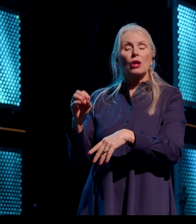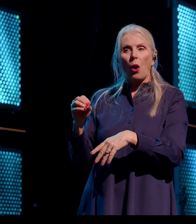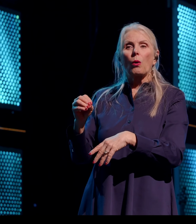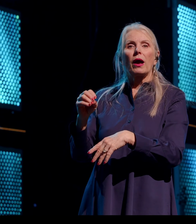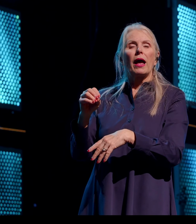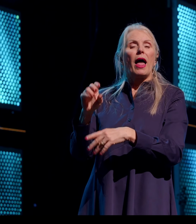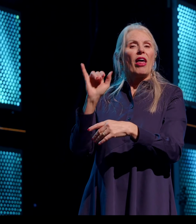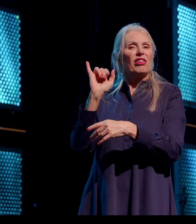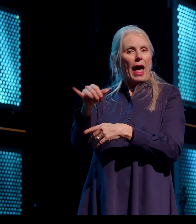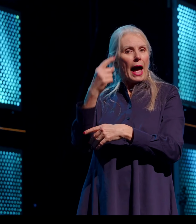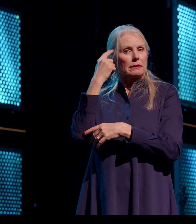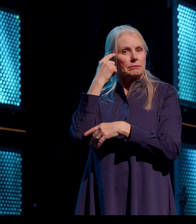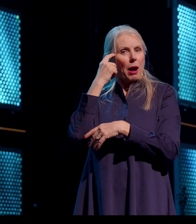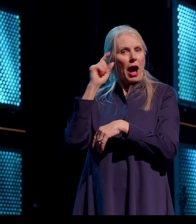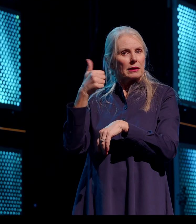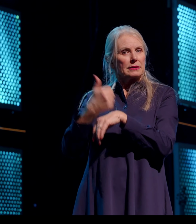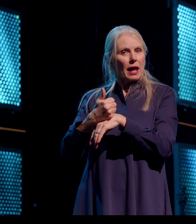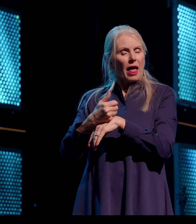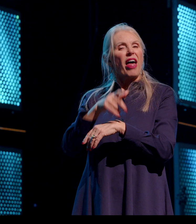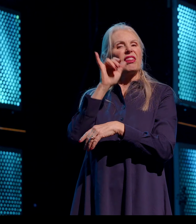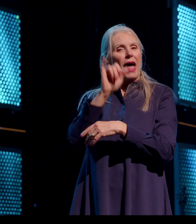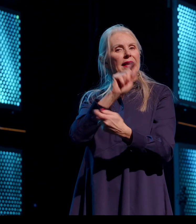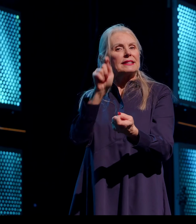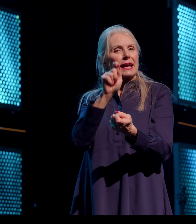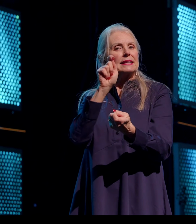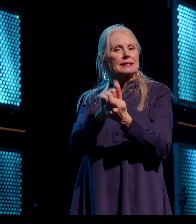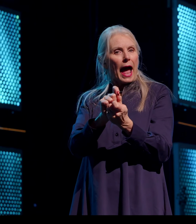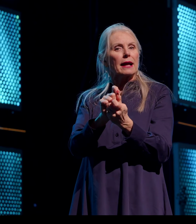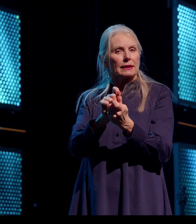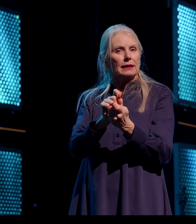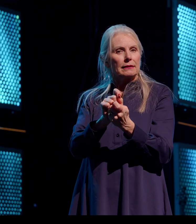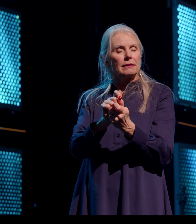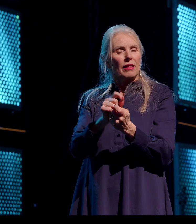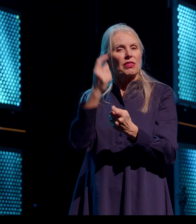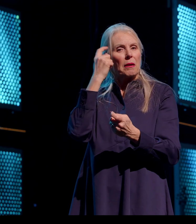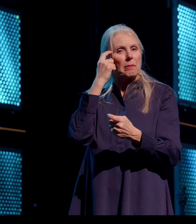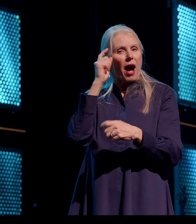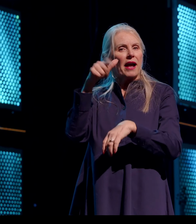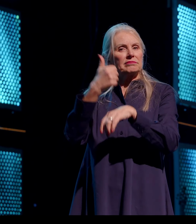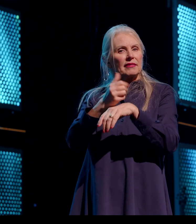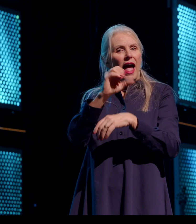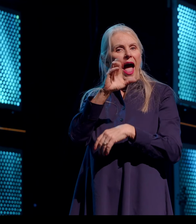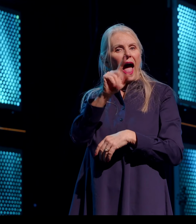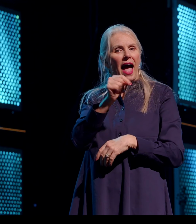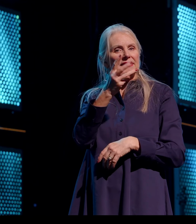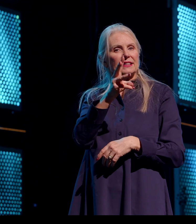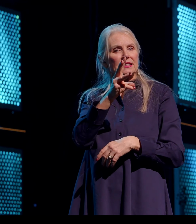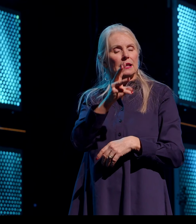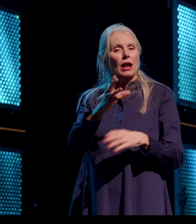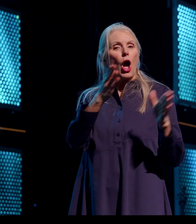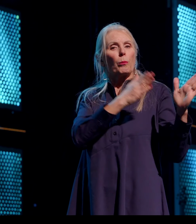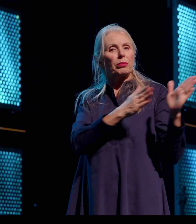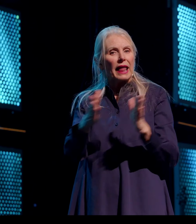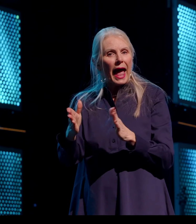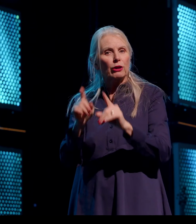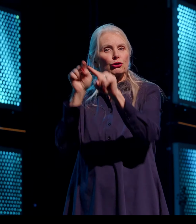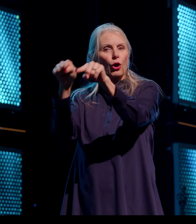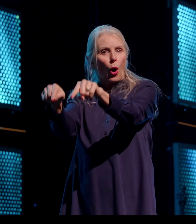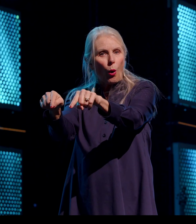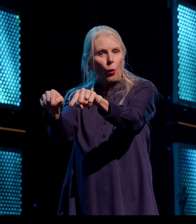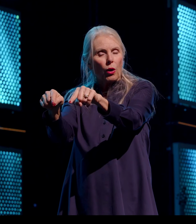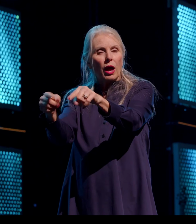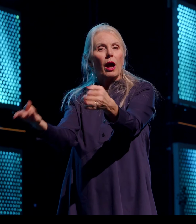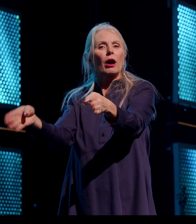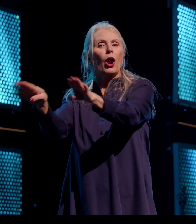even that mindset right there, that's the exact mindset of Acts 16. We have a plan to go here. God closes the door. I'm